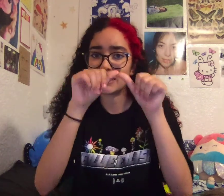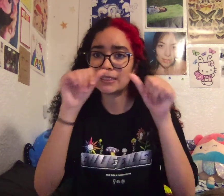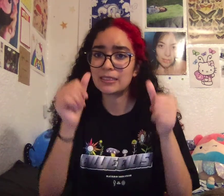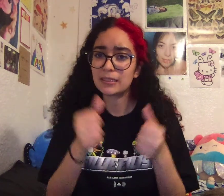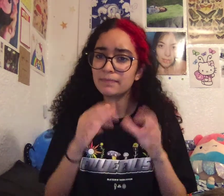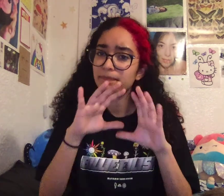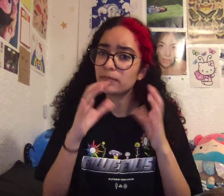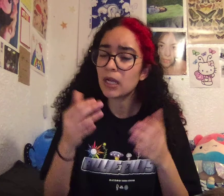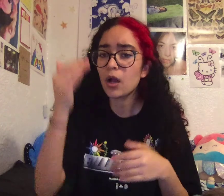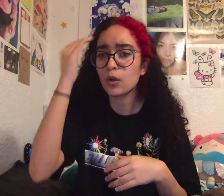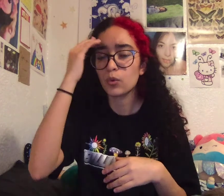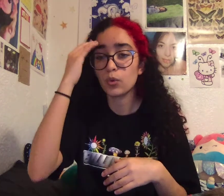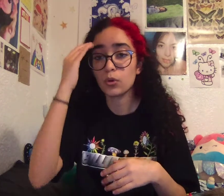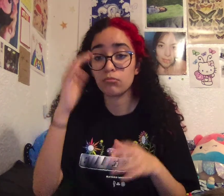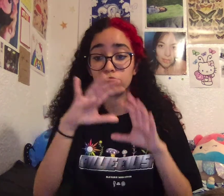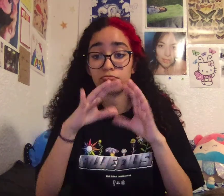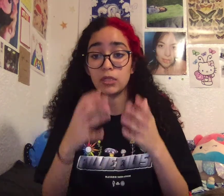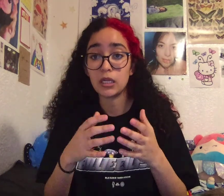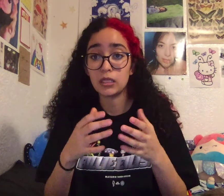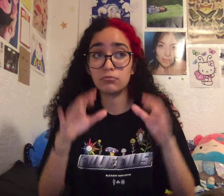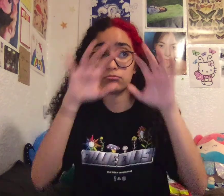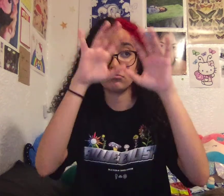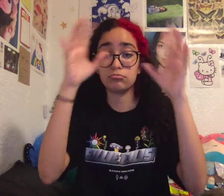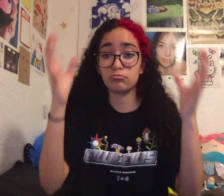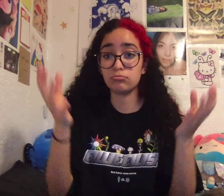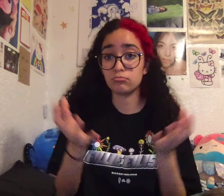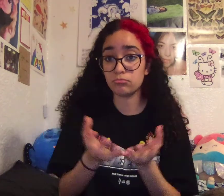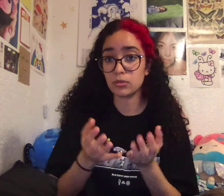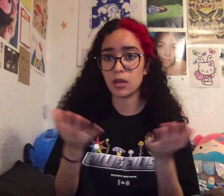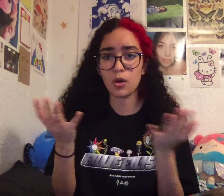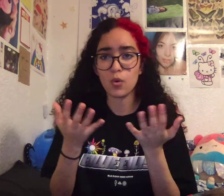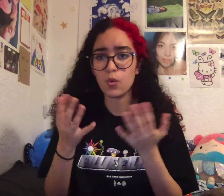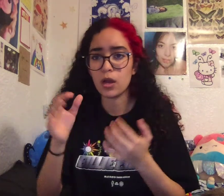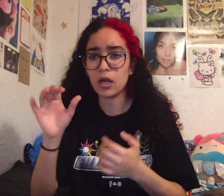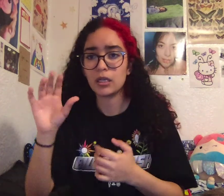that a planet is round. What 3D shape is perfectly round?